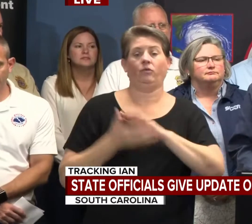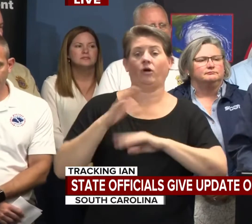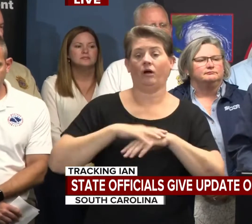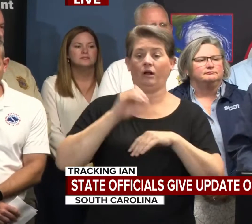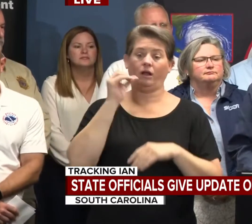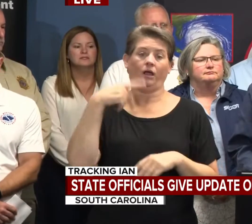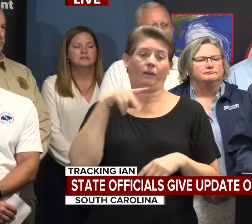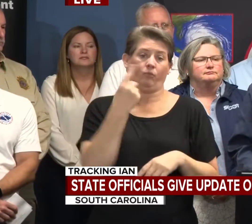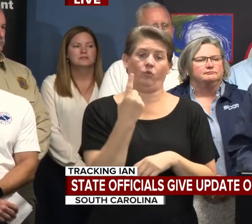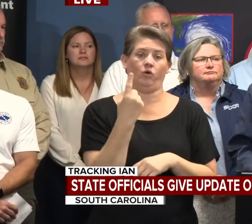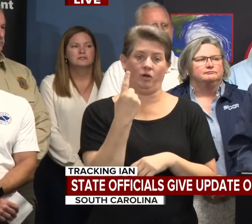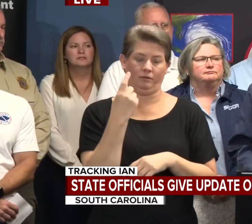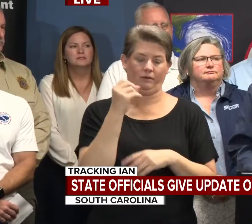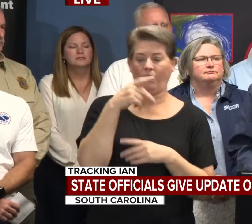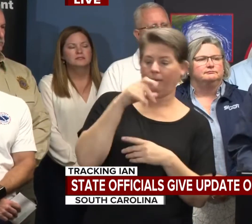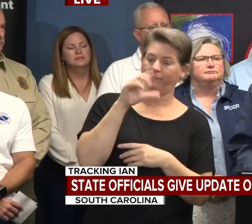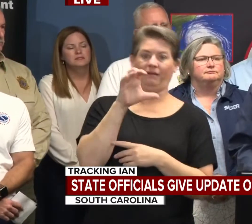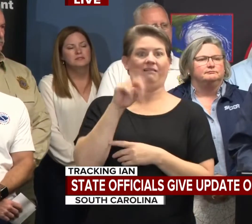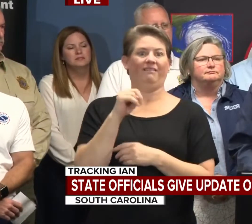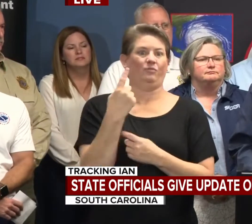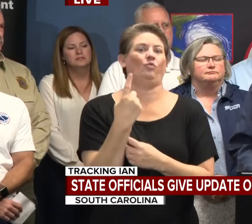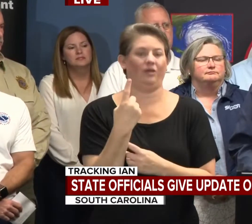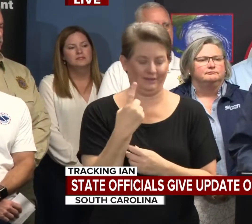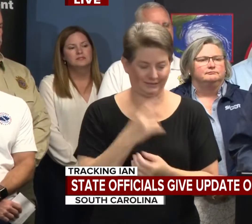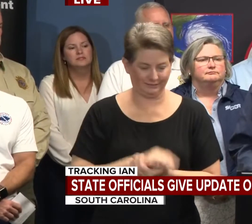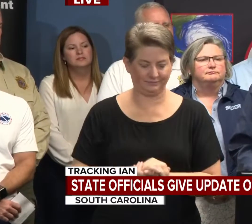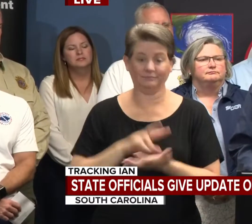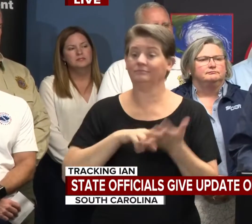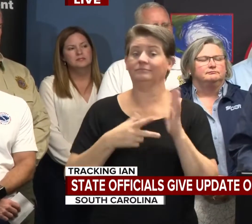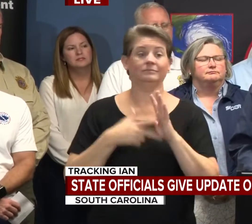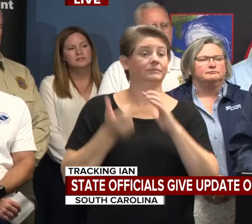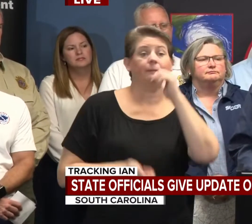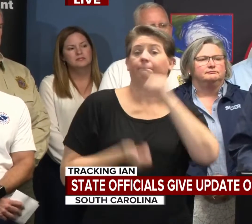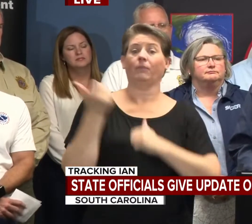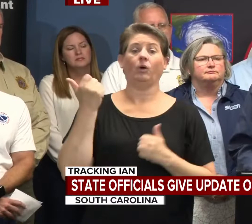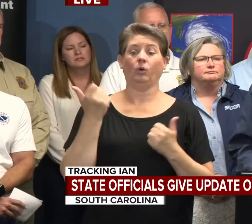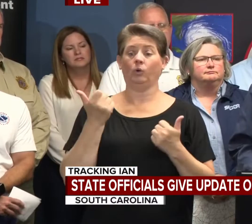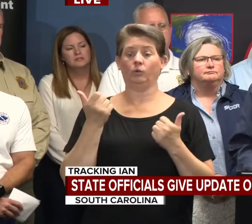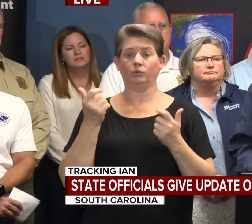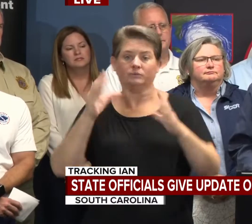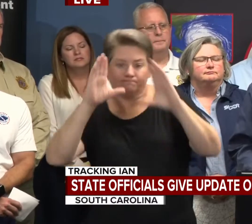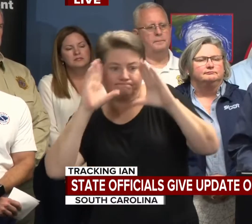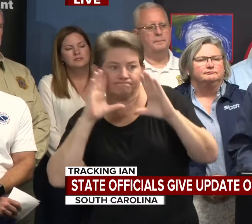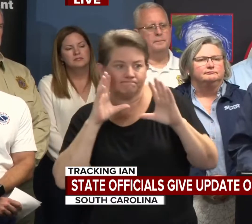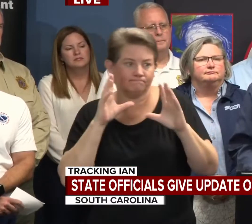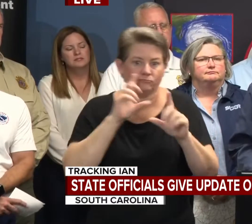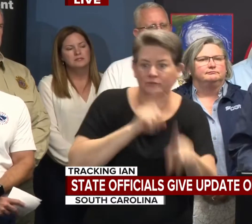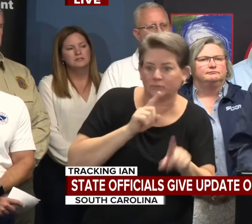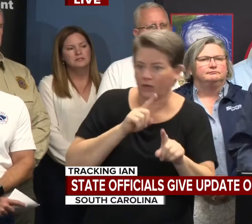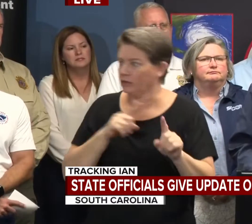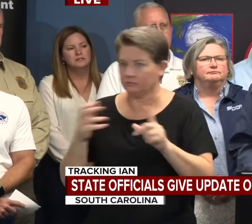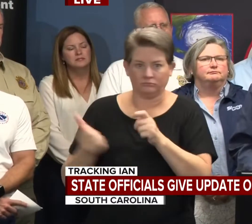Condition 1, also known as OPCON 1. This is our highest level of alert and response